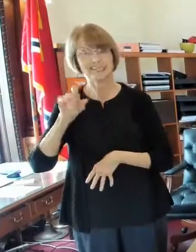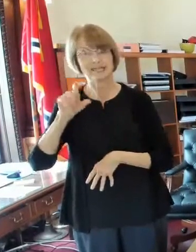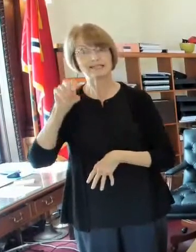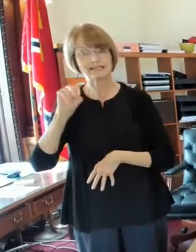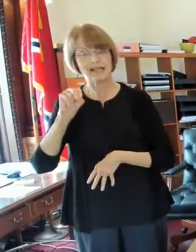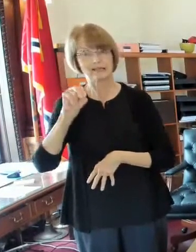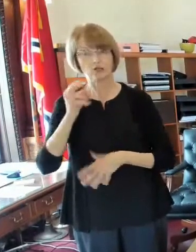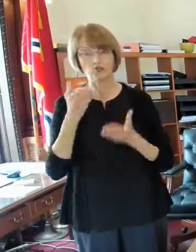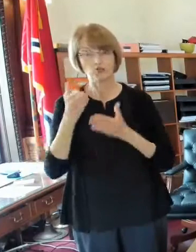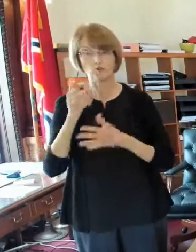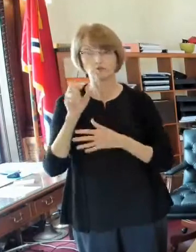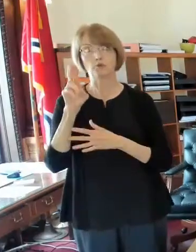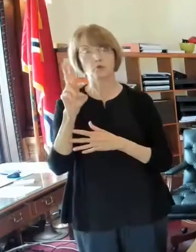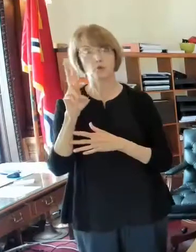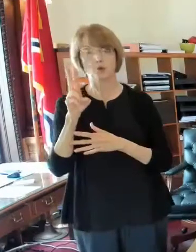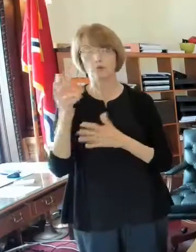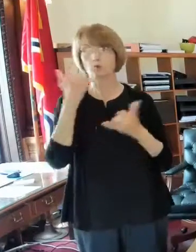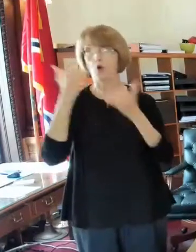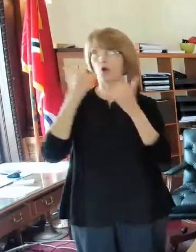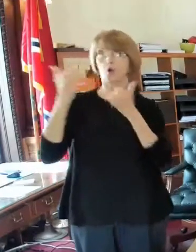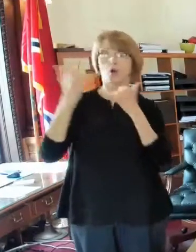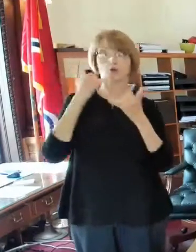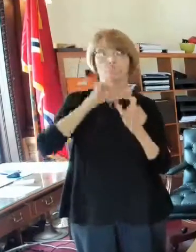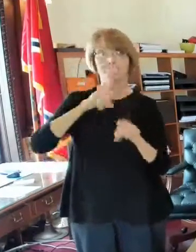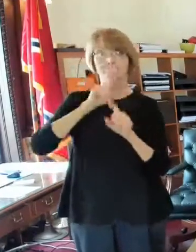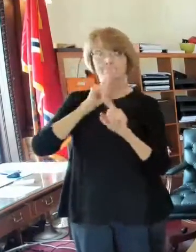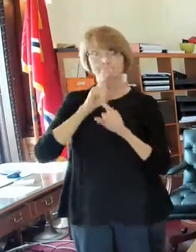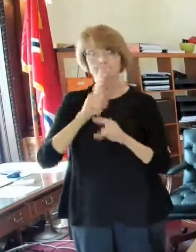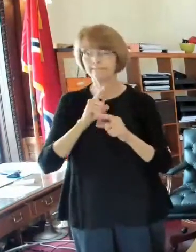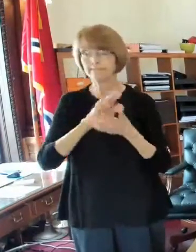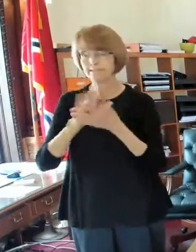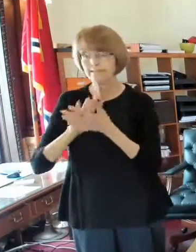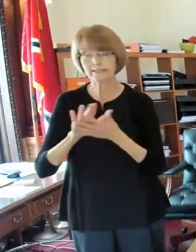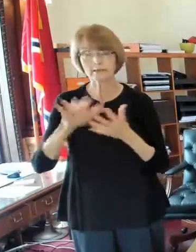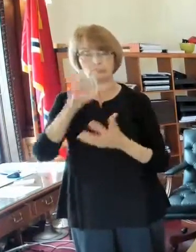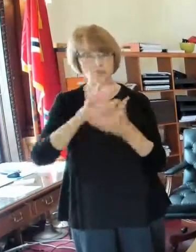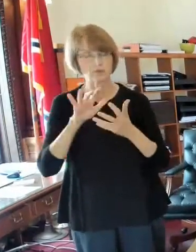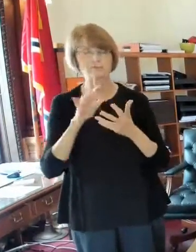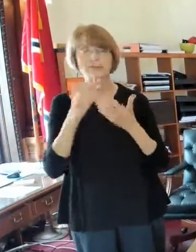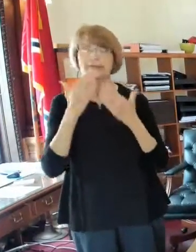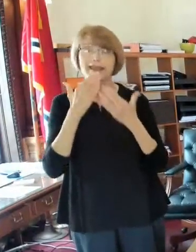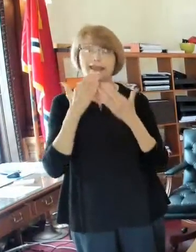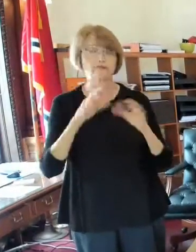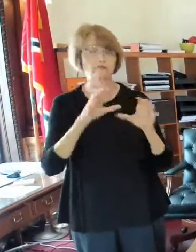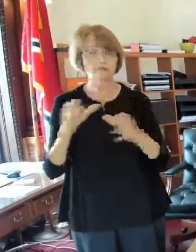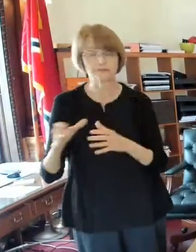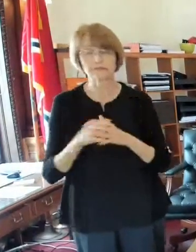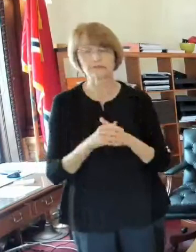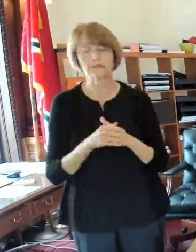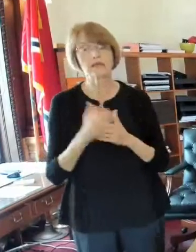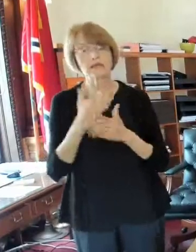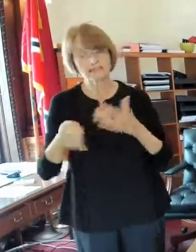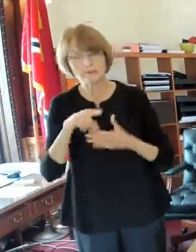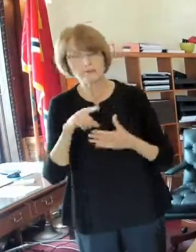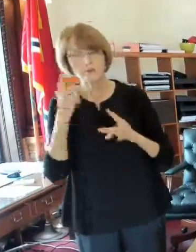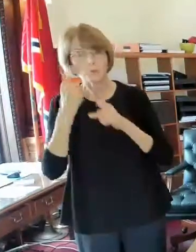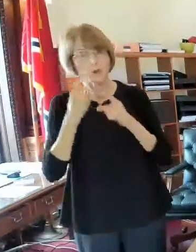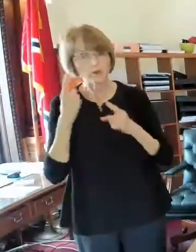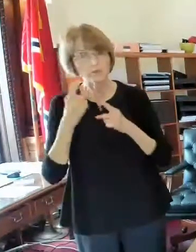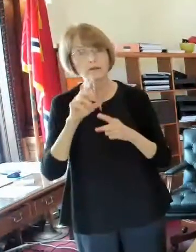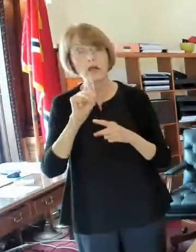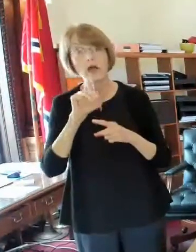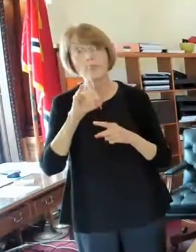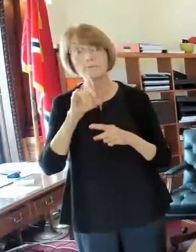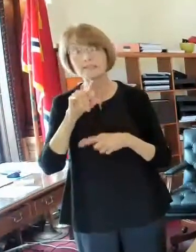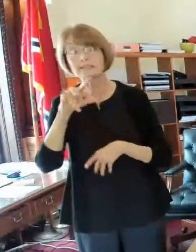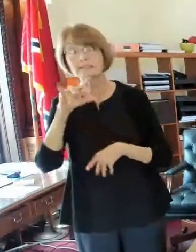complaints nonstop, who have really worked hard during these storms. Some of you might be wondering, well, how's the Mississippi River? It's